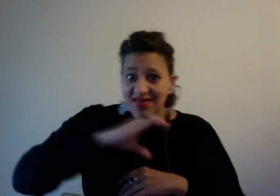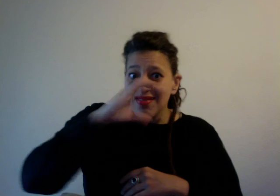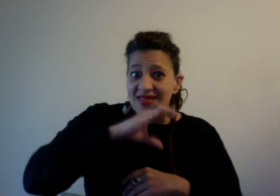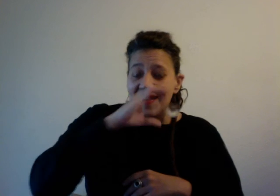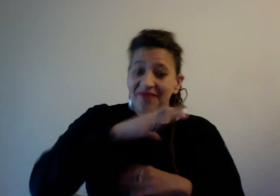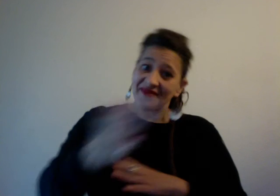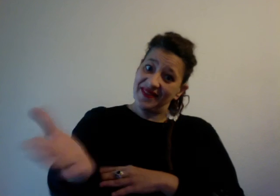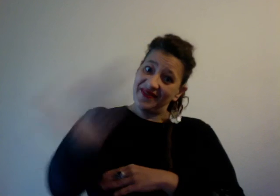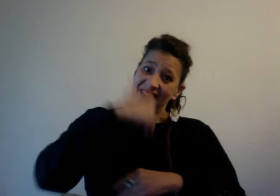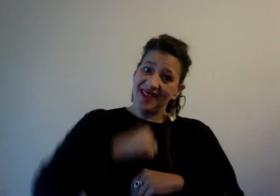How do